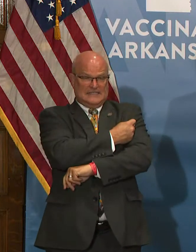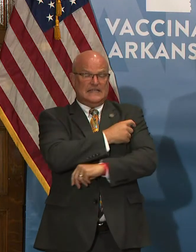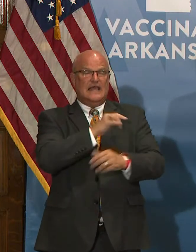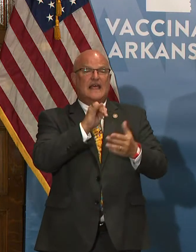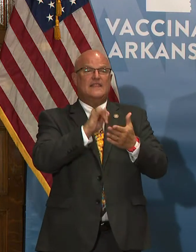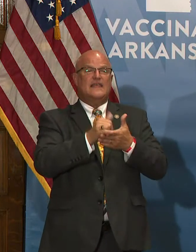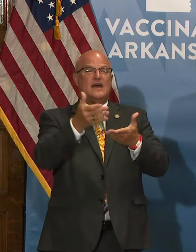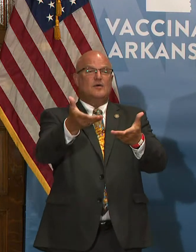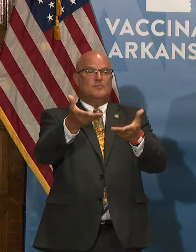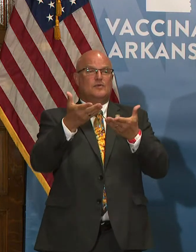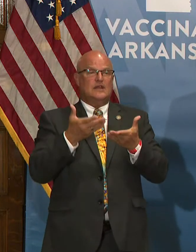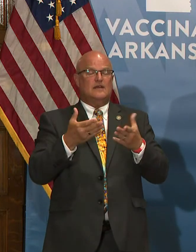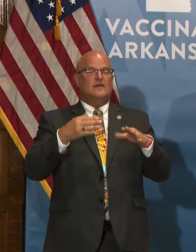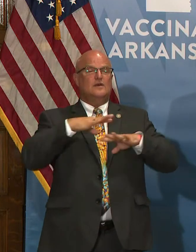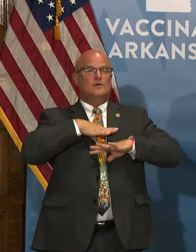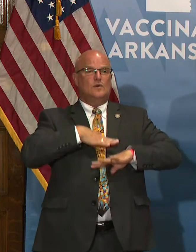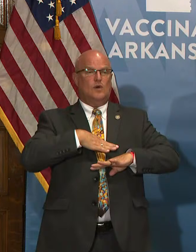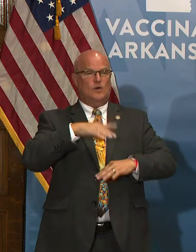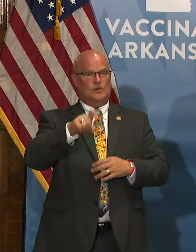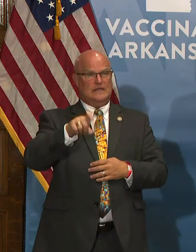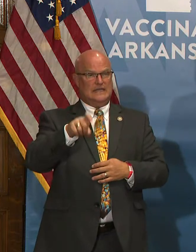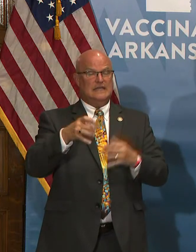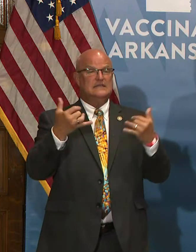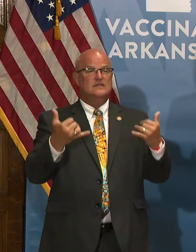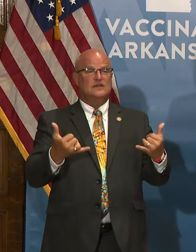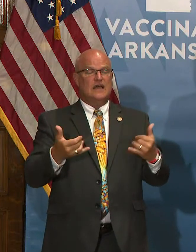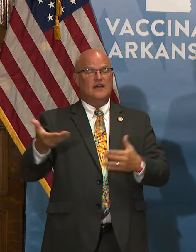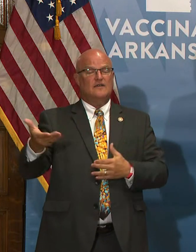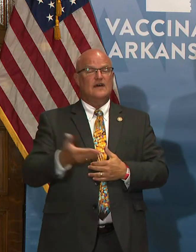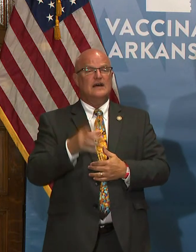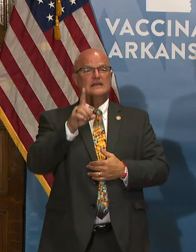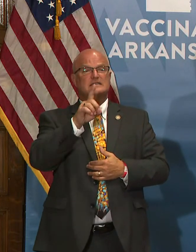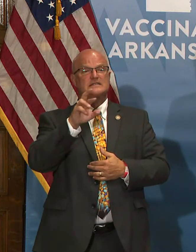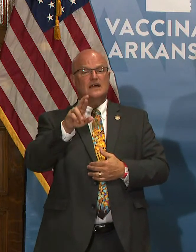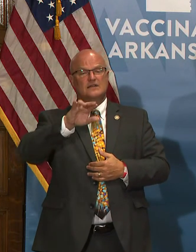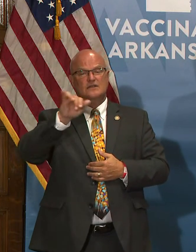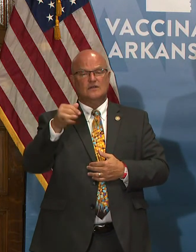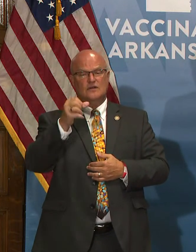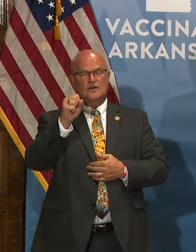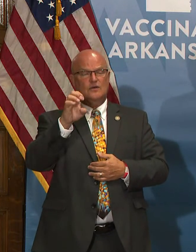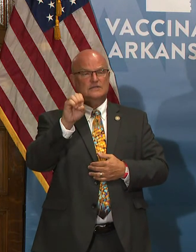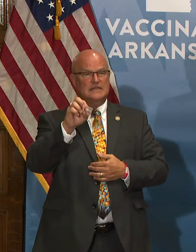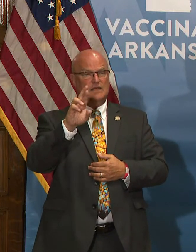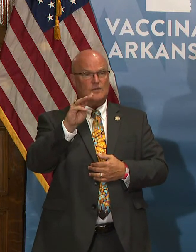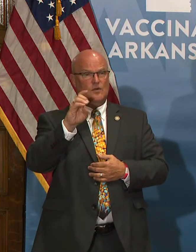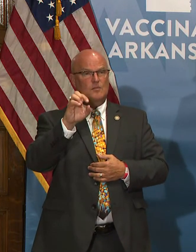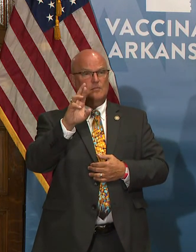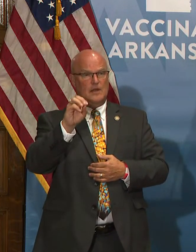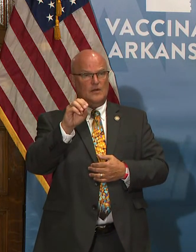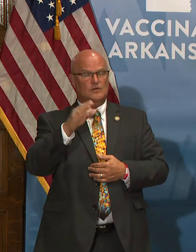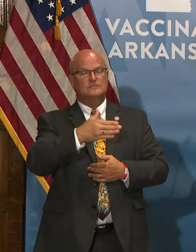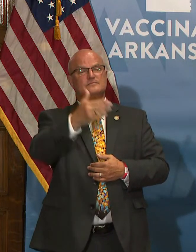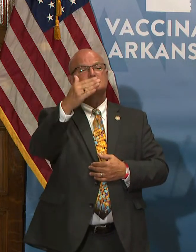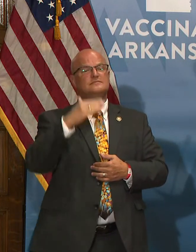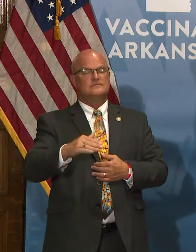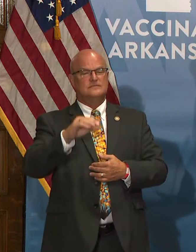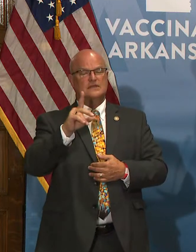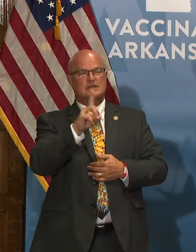us ultimately the relief that we want. And with that, I'll invite Dr. Romero for his comments, followed by Dr. Pfeffer.